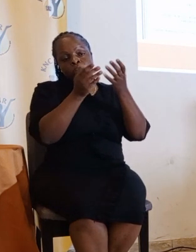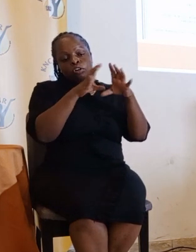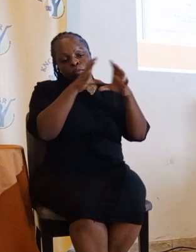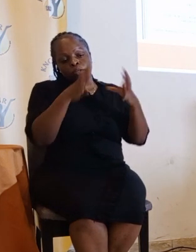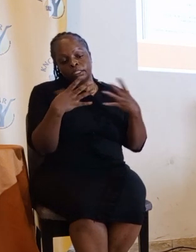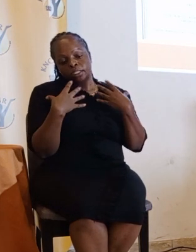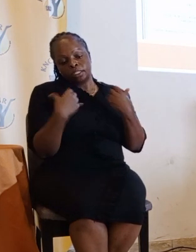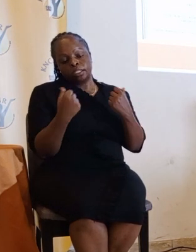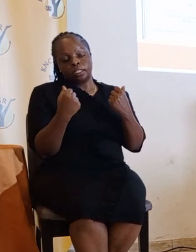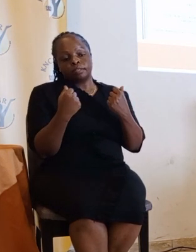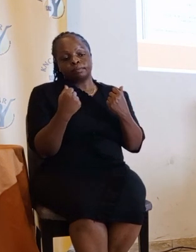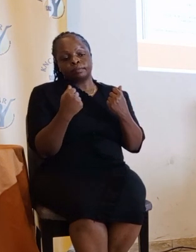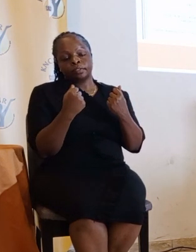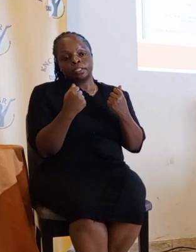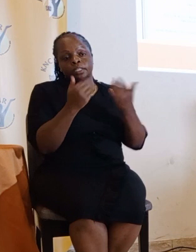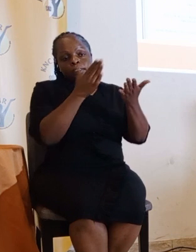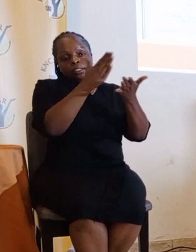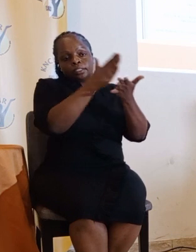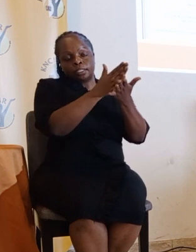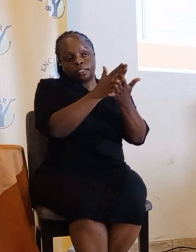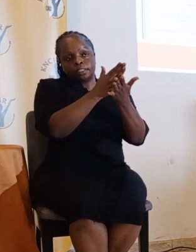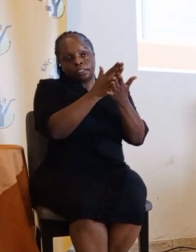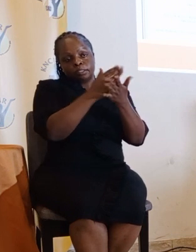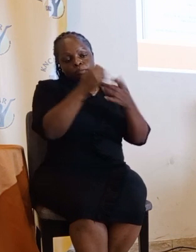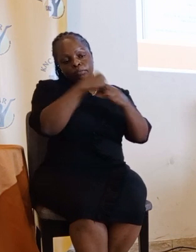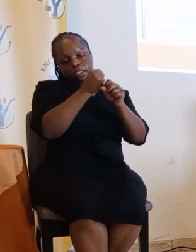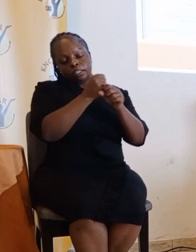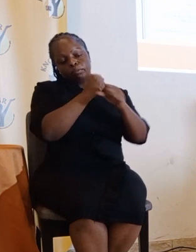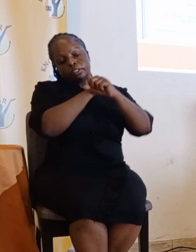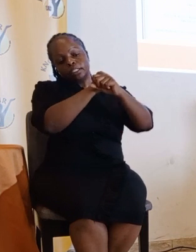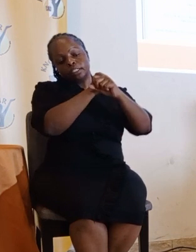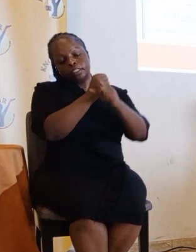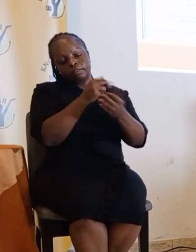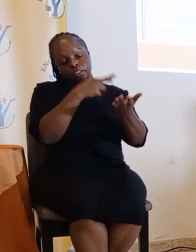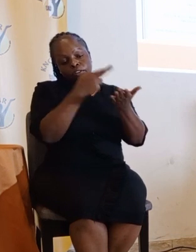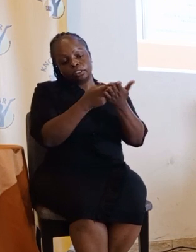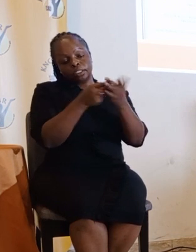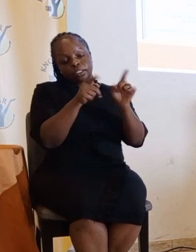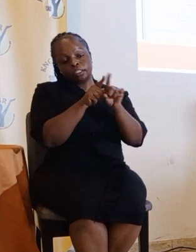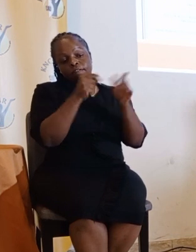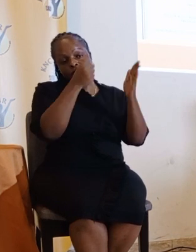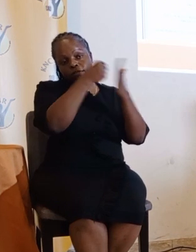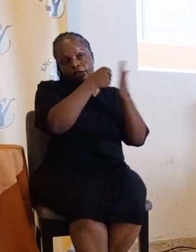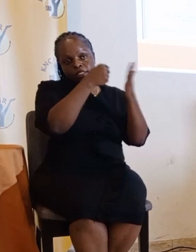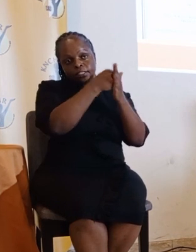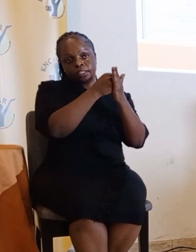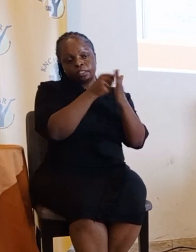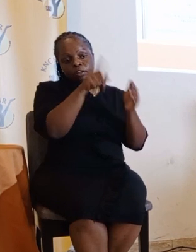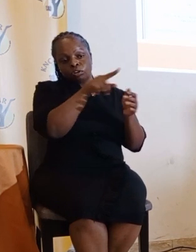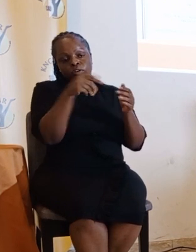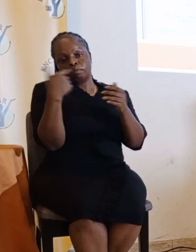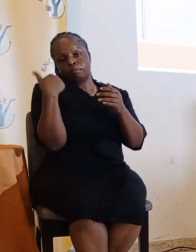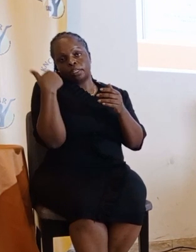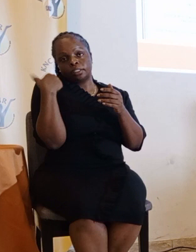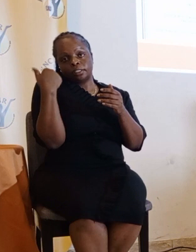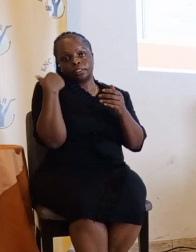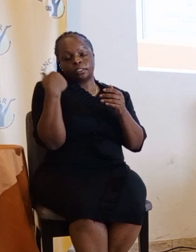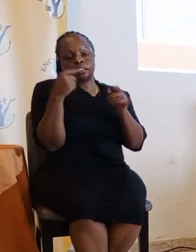healing, resilience, creation of protective resources, and combating harmful practices